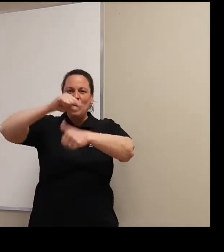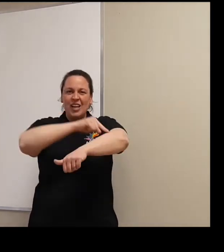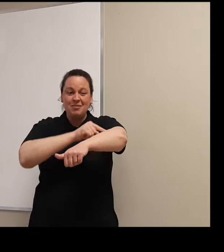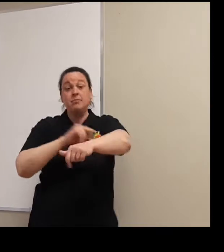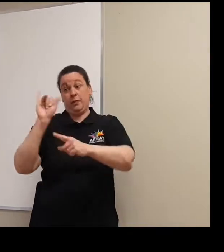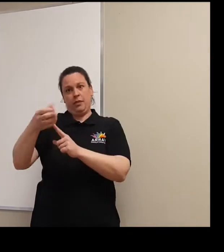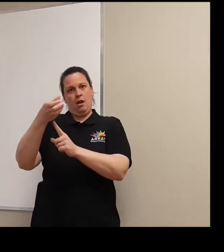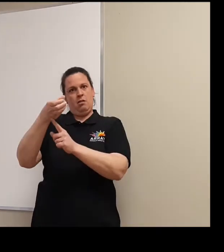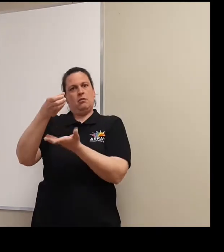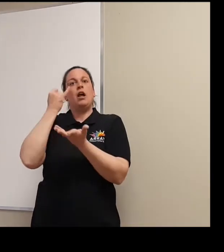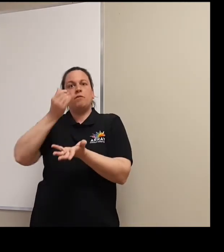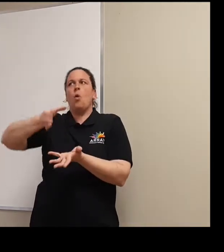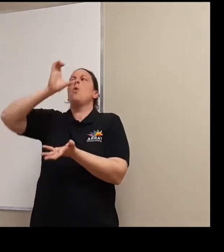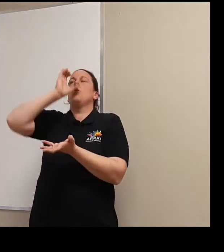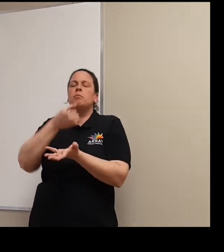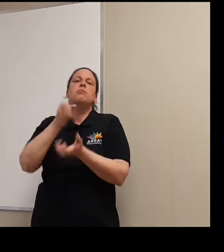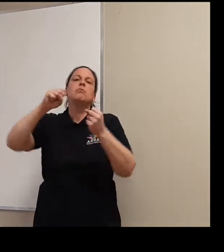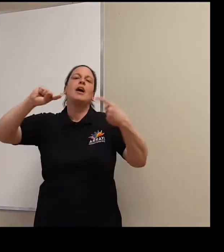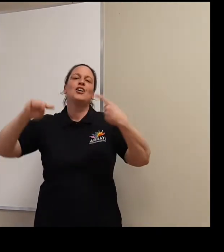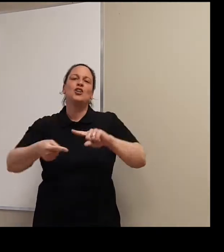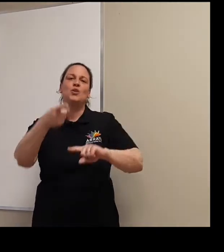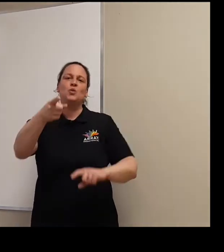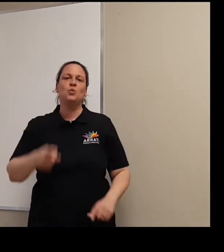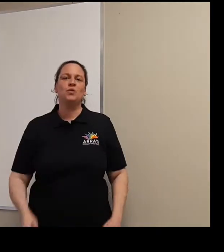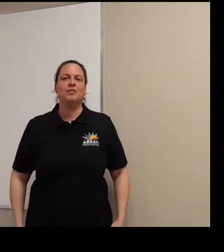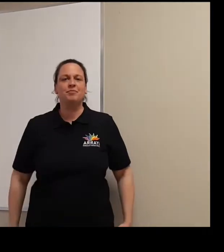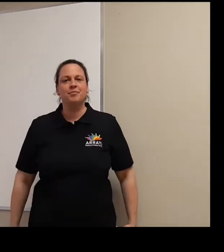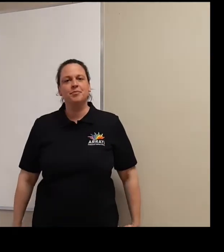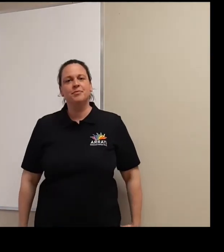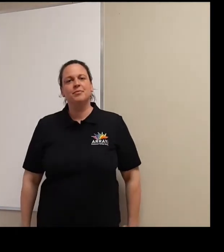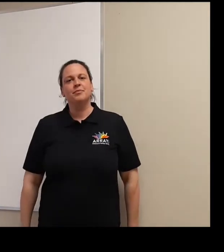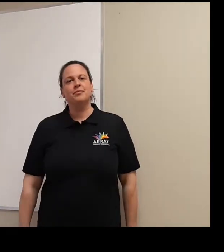germs, but if you were to drink it, it would really hurt you.